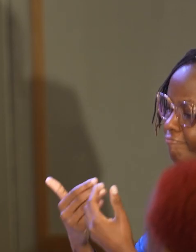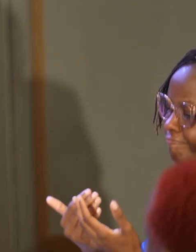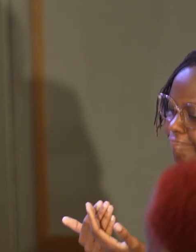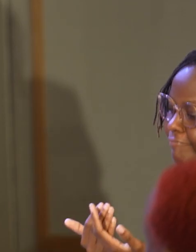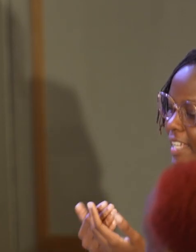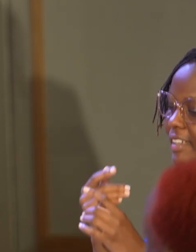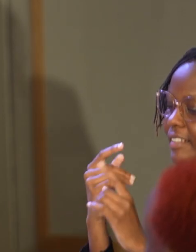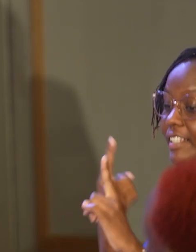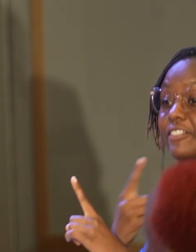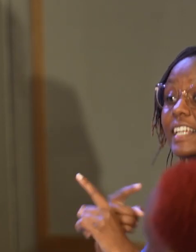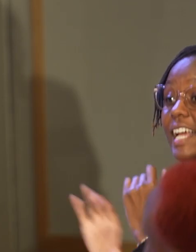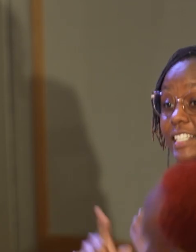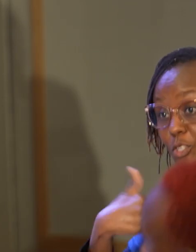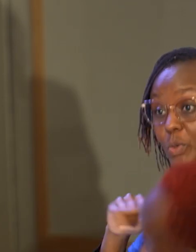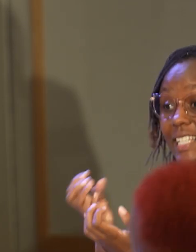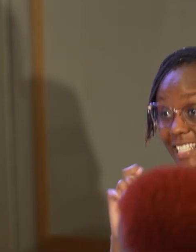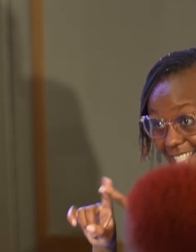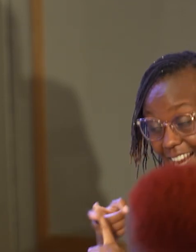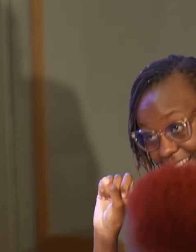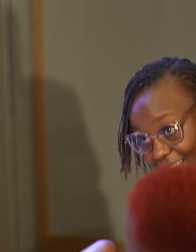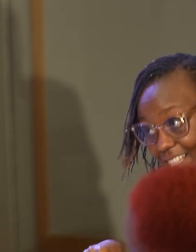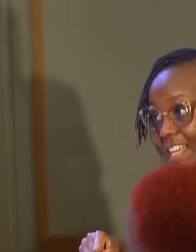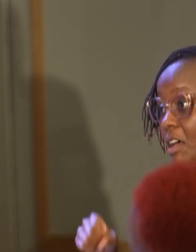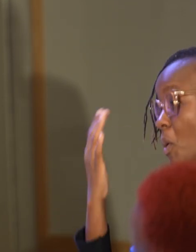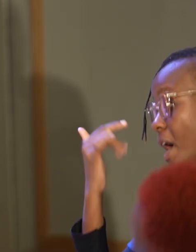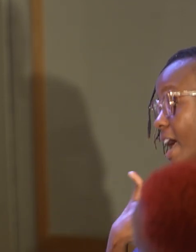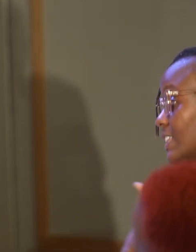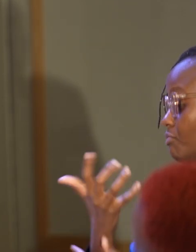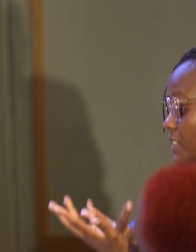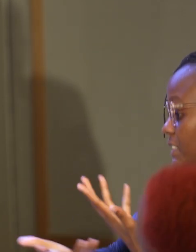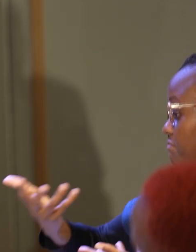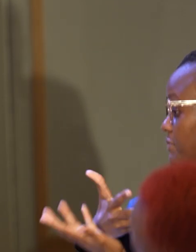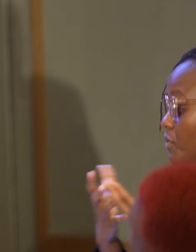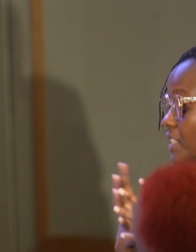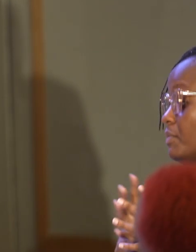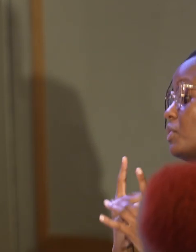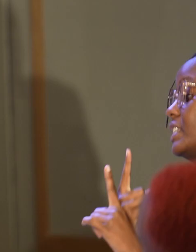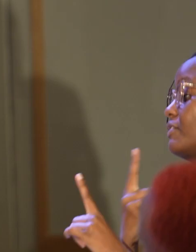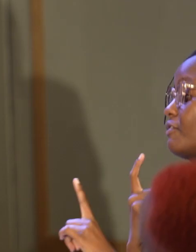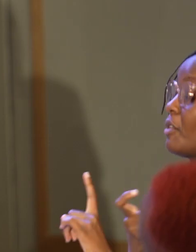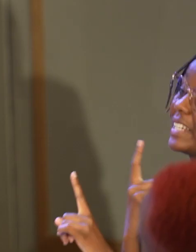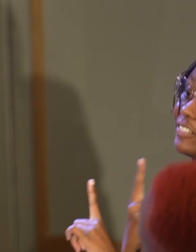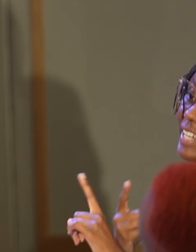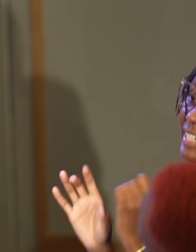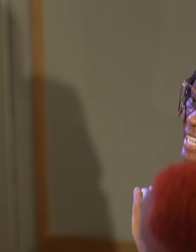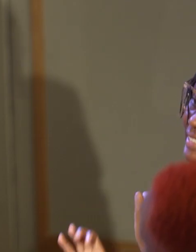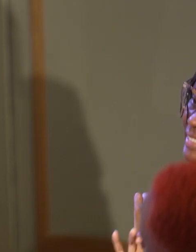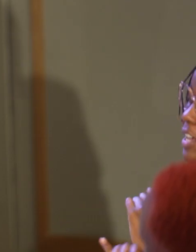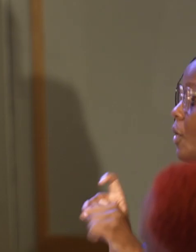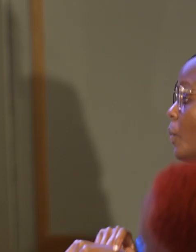I believe that in many of your forums, you interact with people from various countries. And when you do